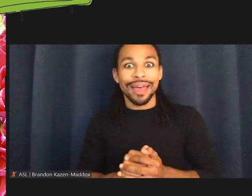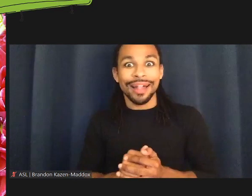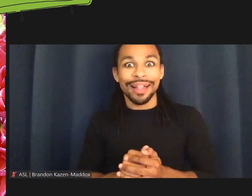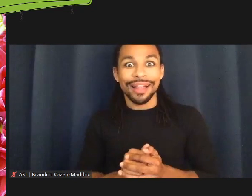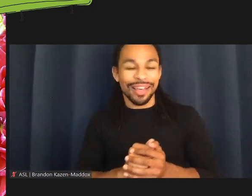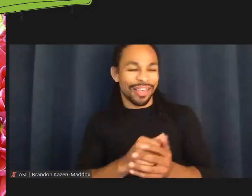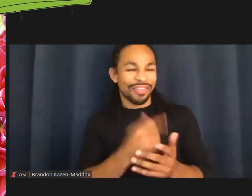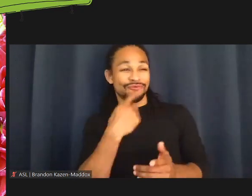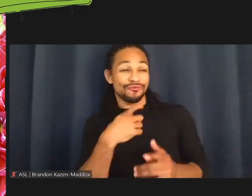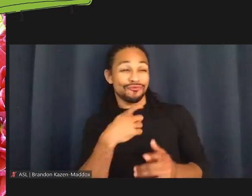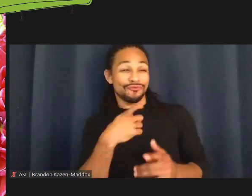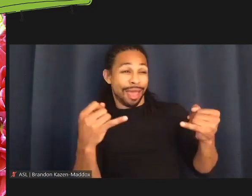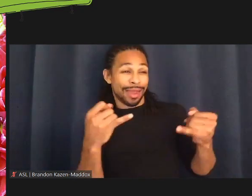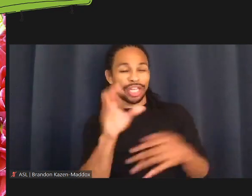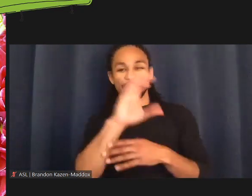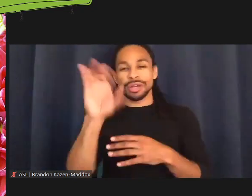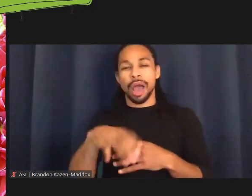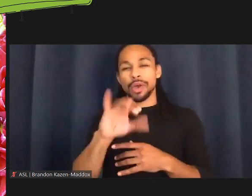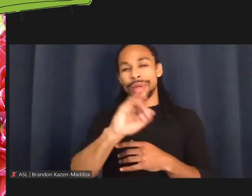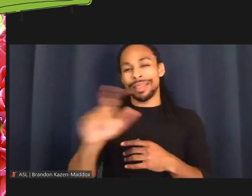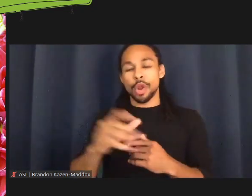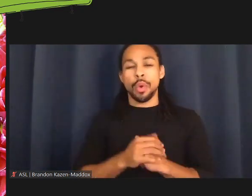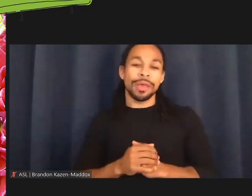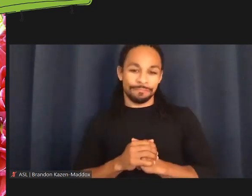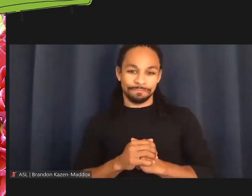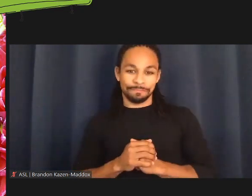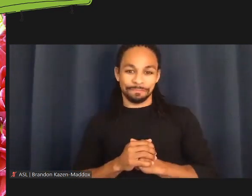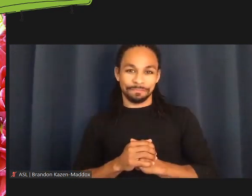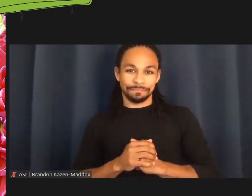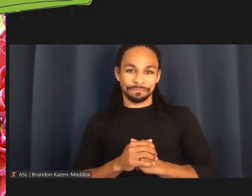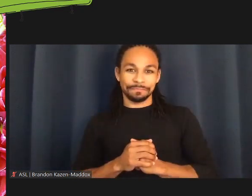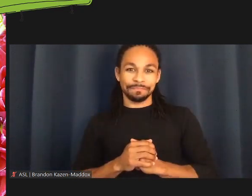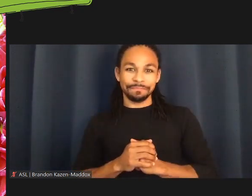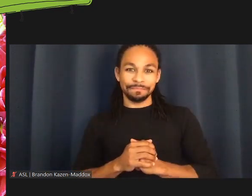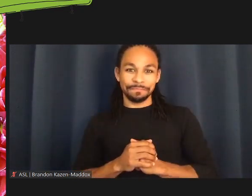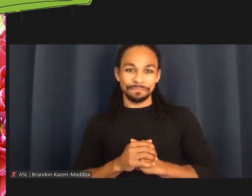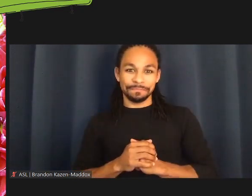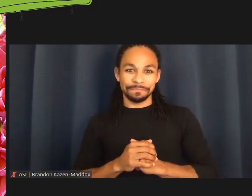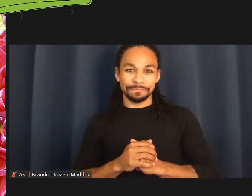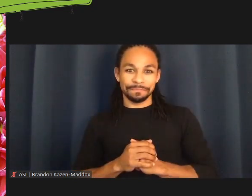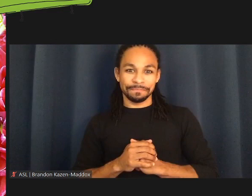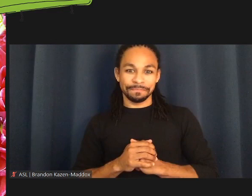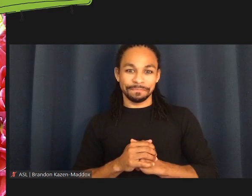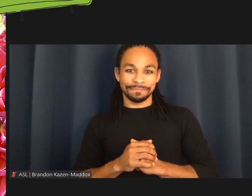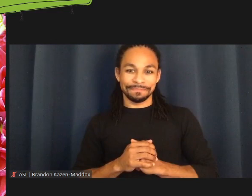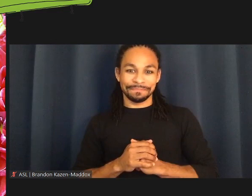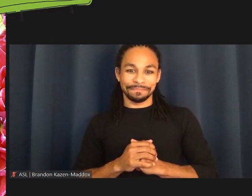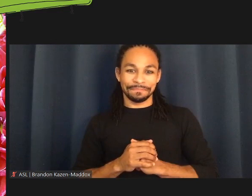Chicago, Illinois.